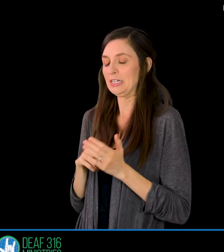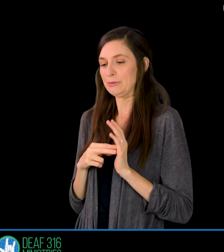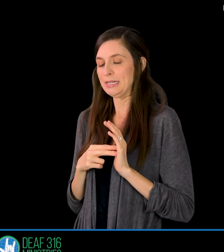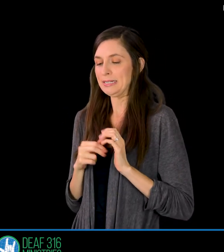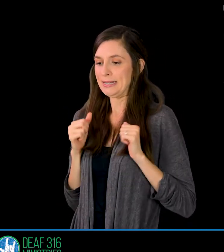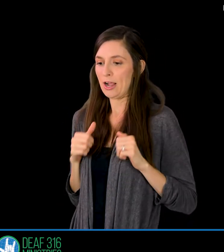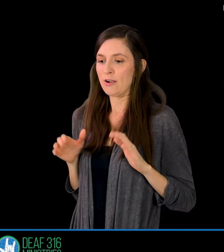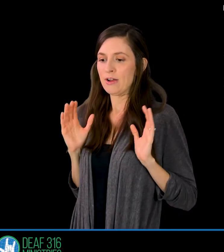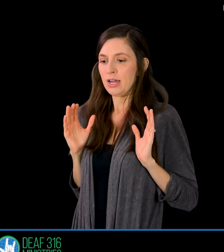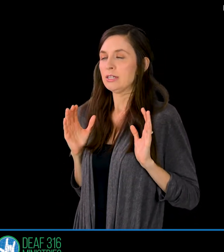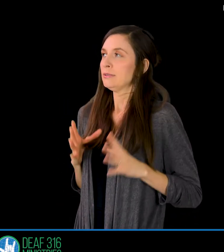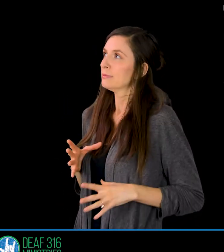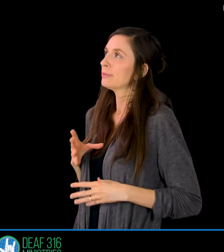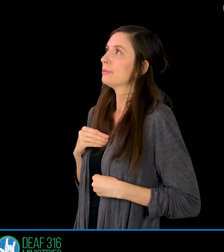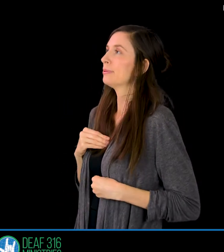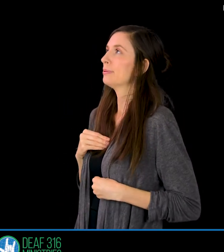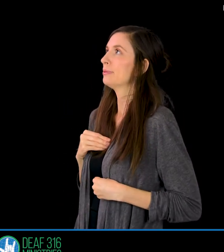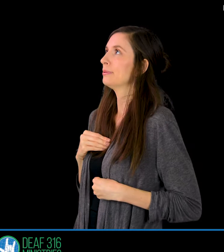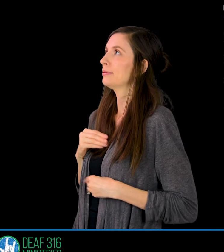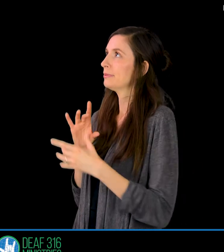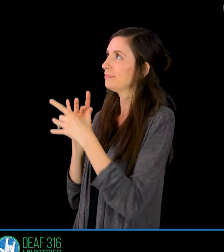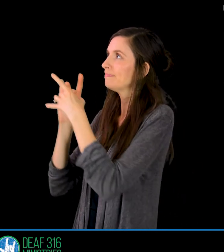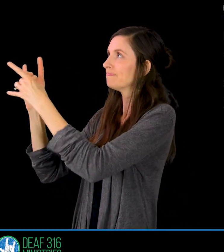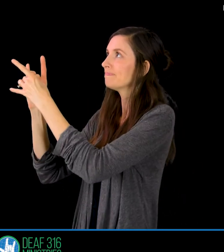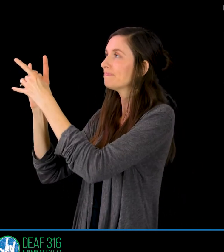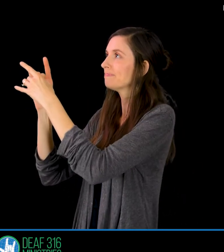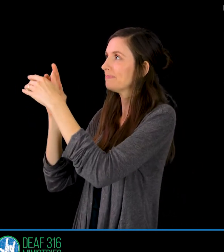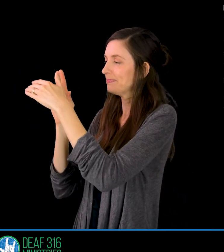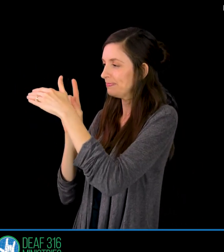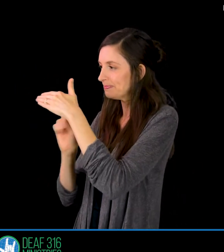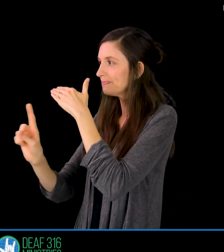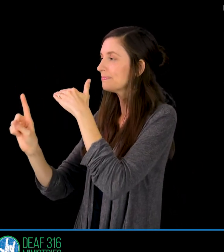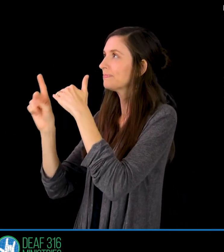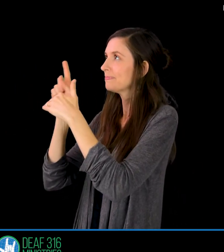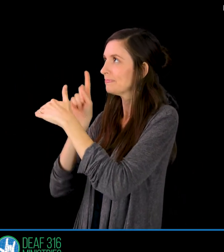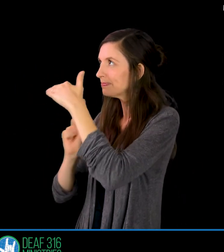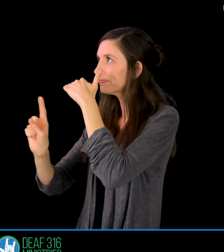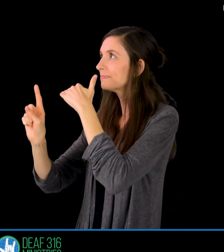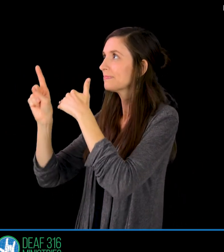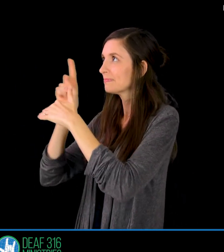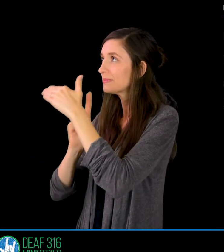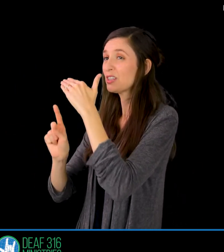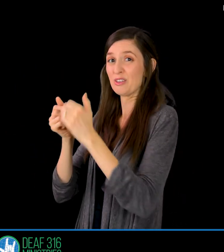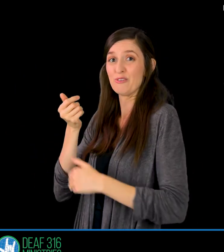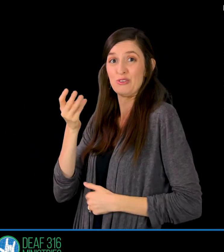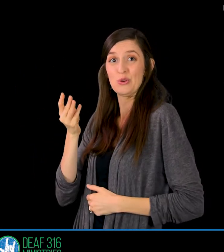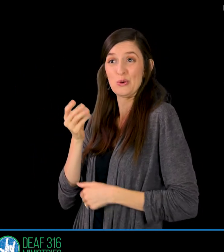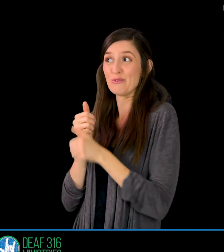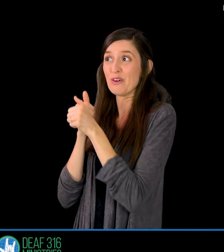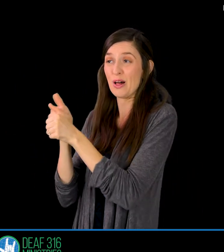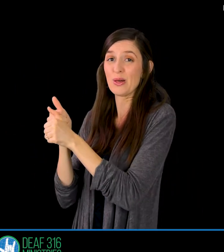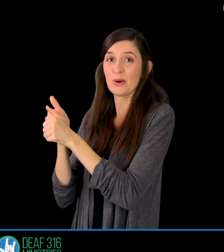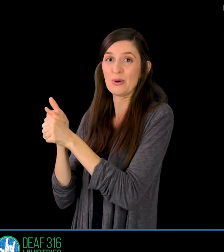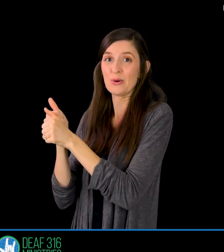find it are few so life understood here as eternal life surely